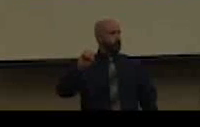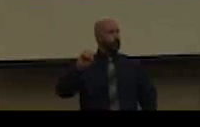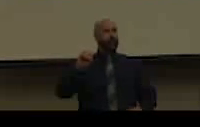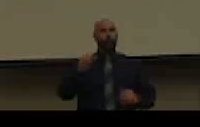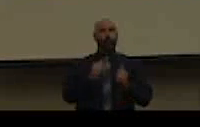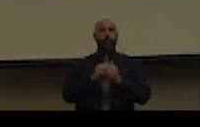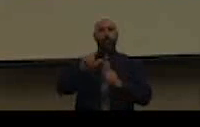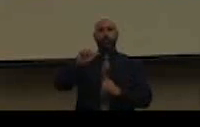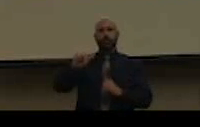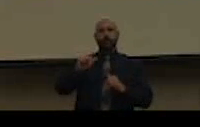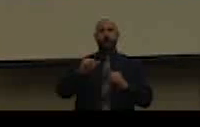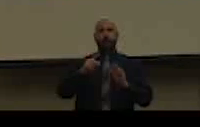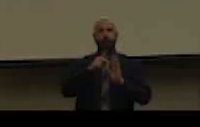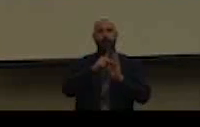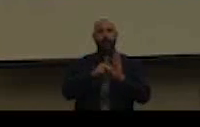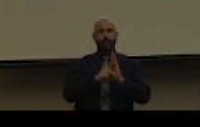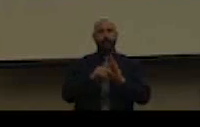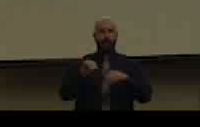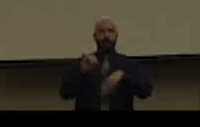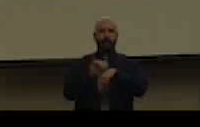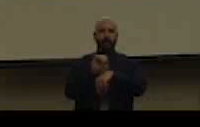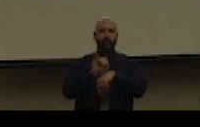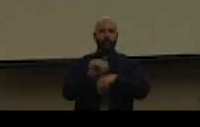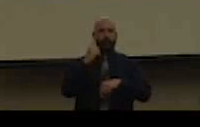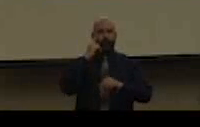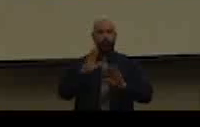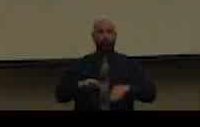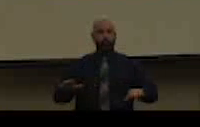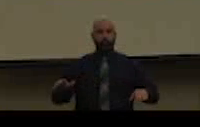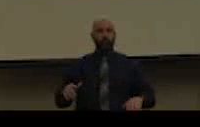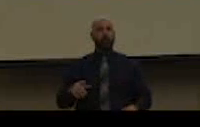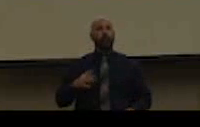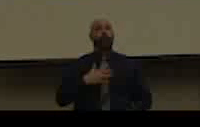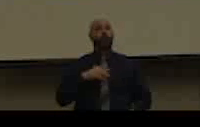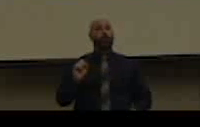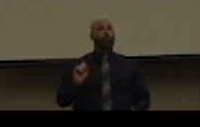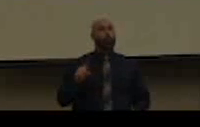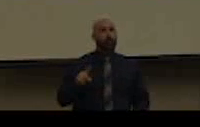I guess the question I have too is thinking about, it's exciting to